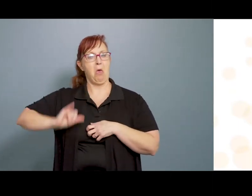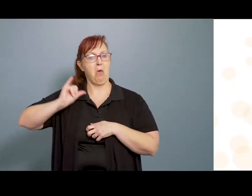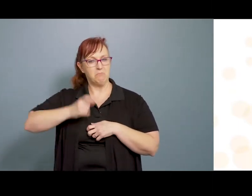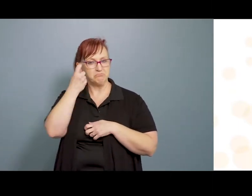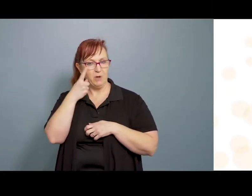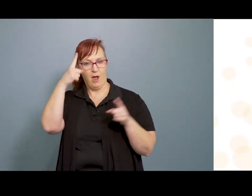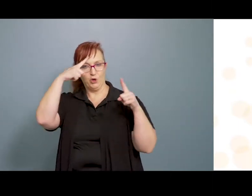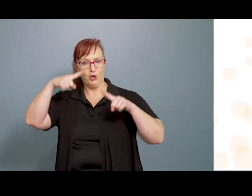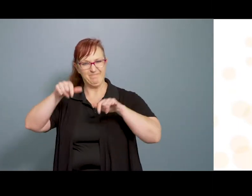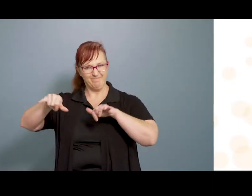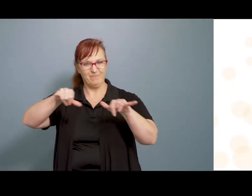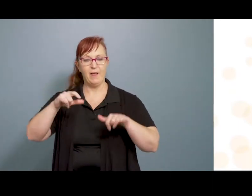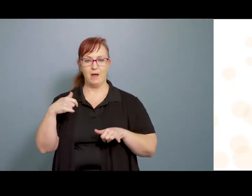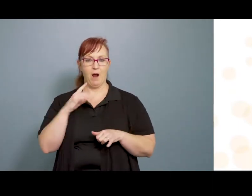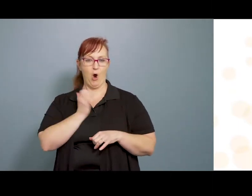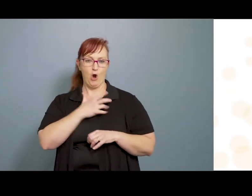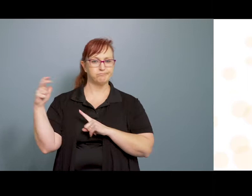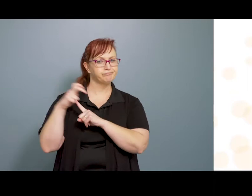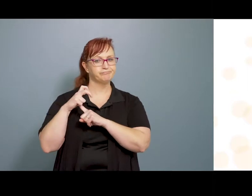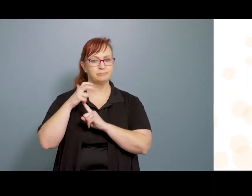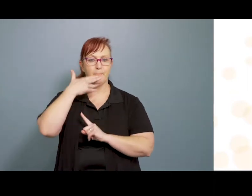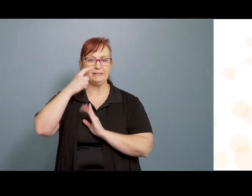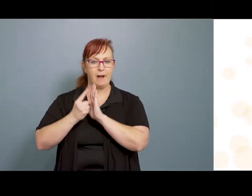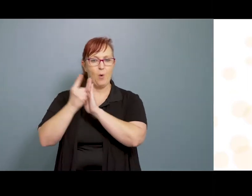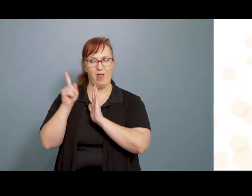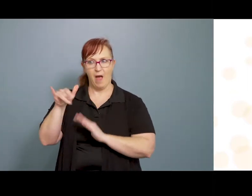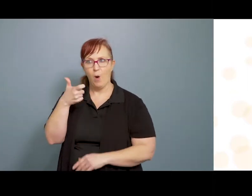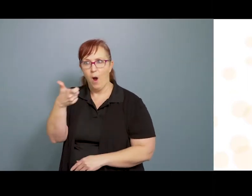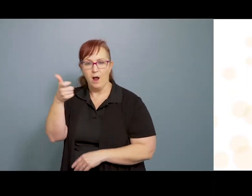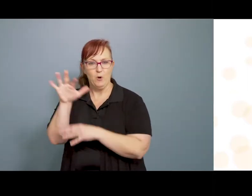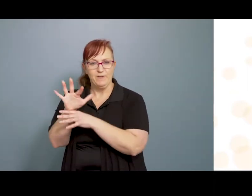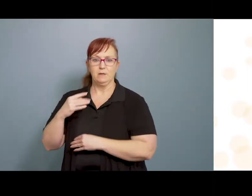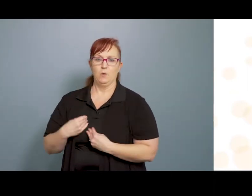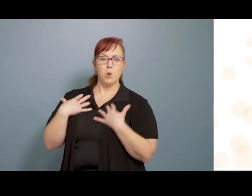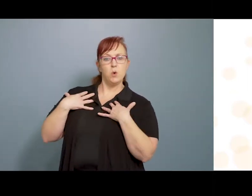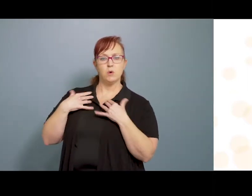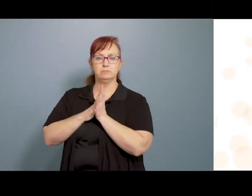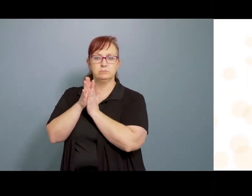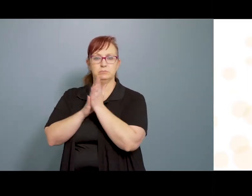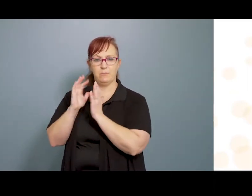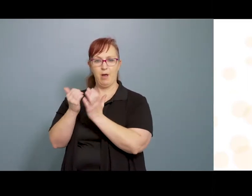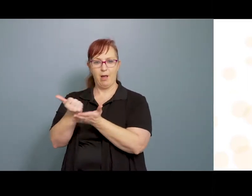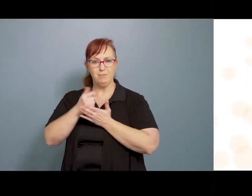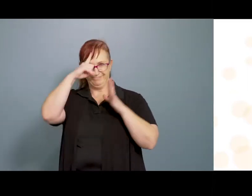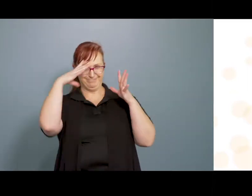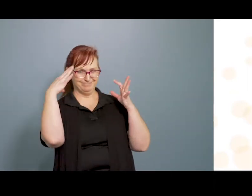get on board and see one of the things that helped motivate us and shape our outcome.